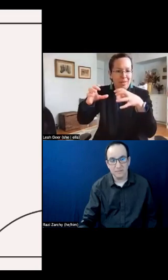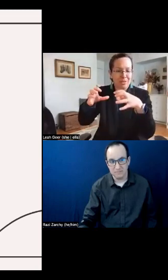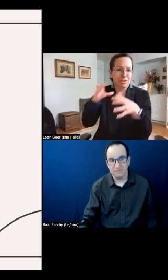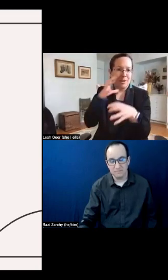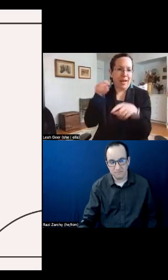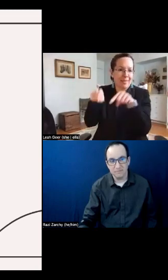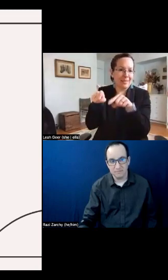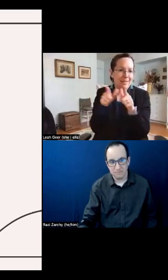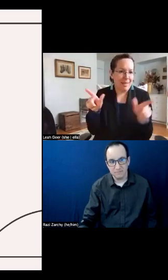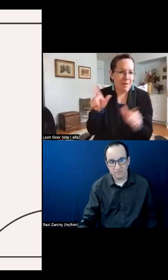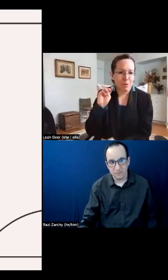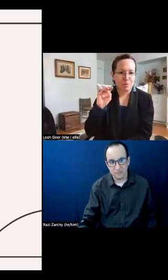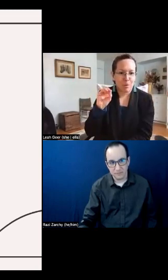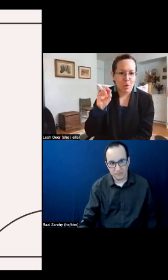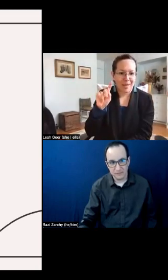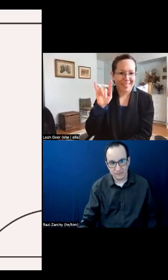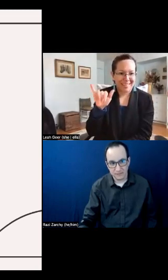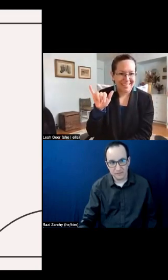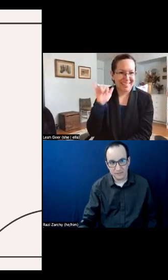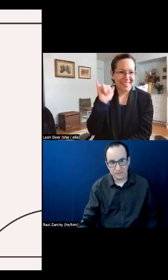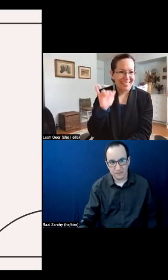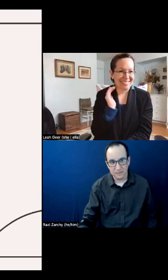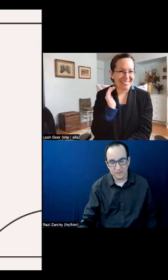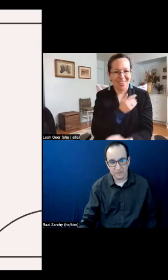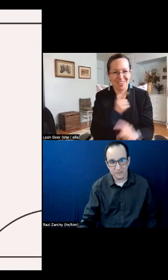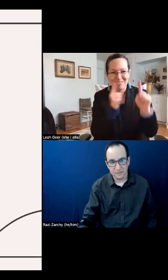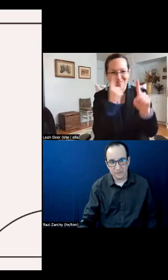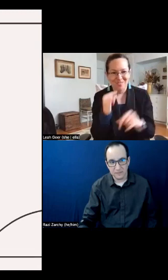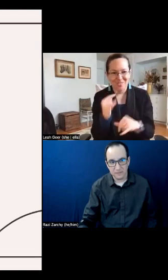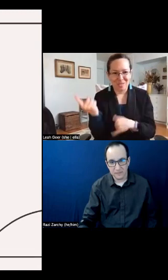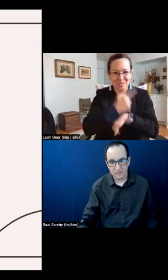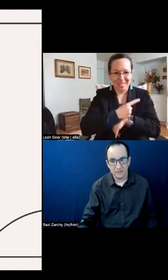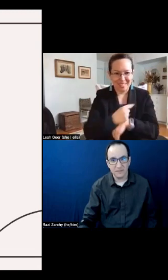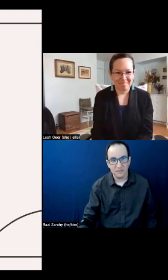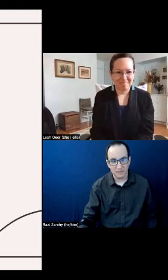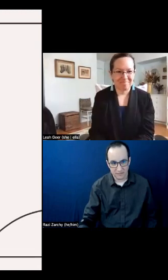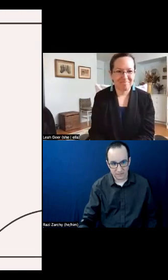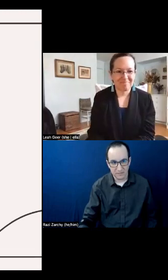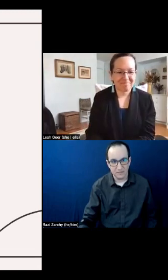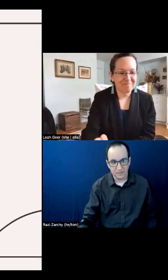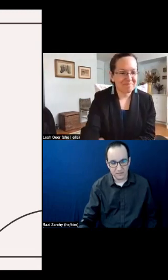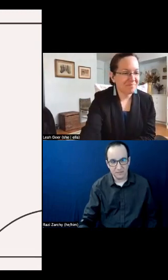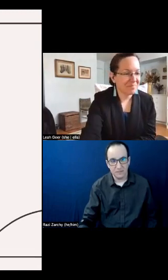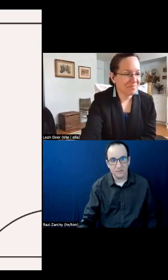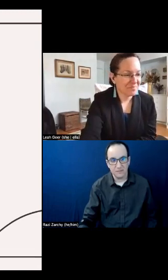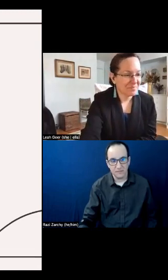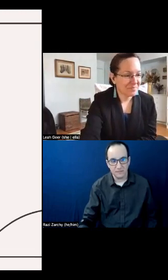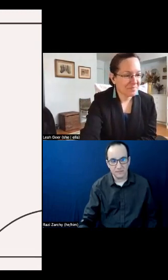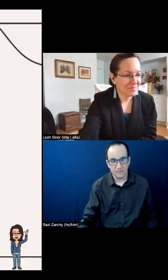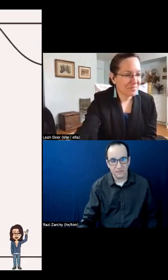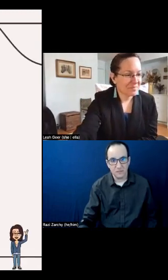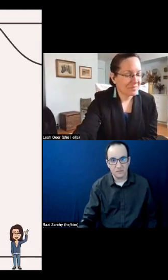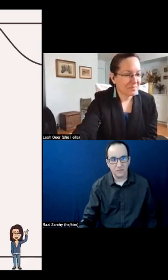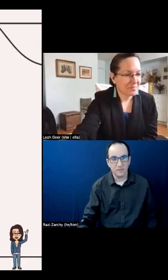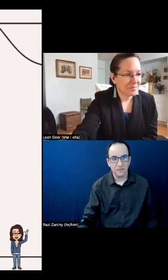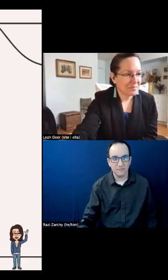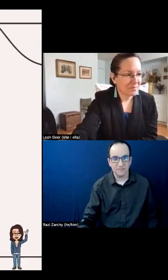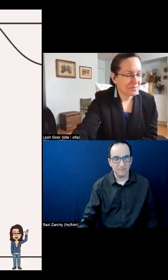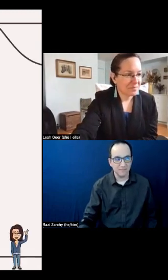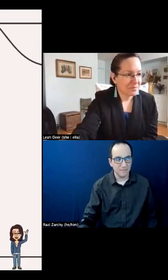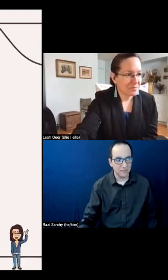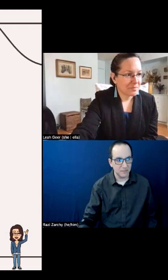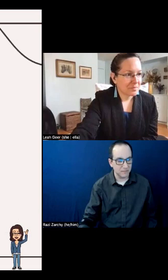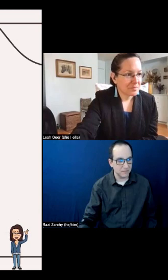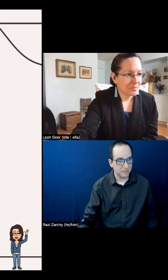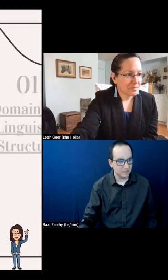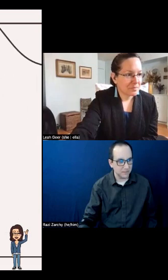you leverage what you already have in your skill set to apply that to your work with this unique population. That's our goal for